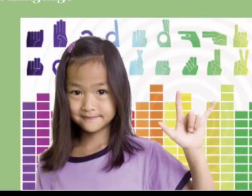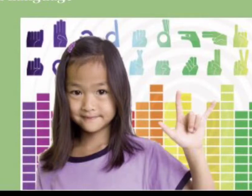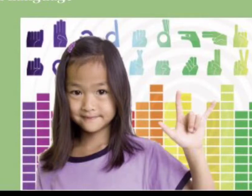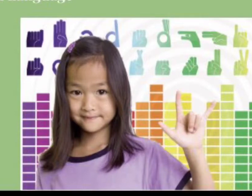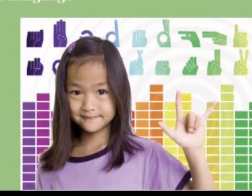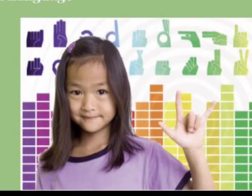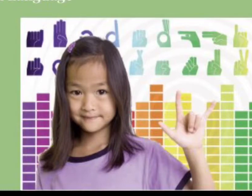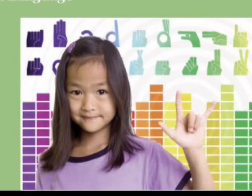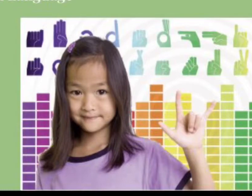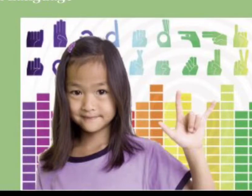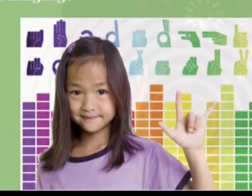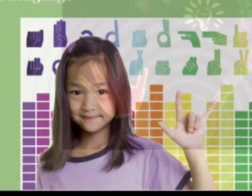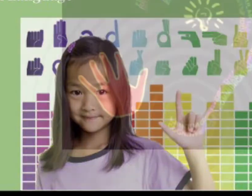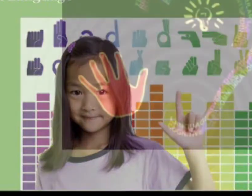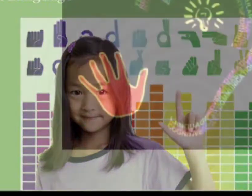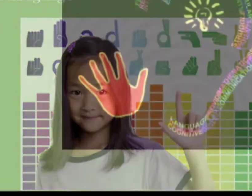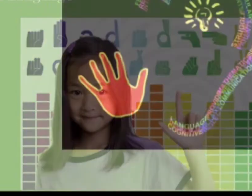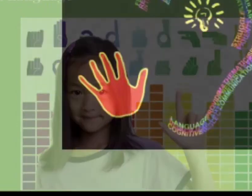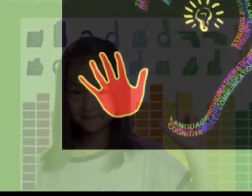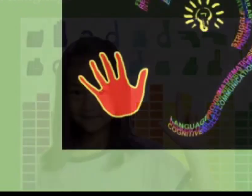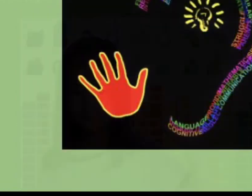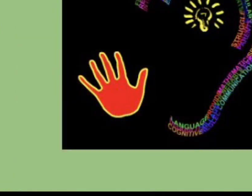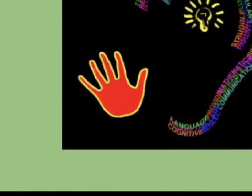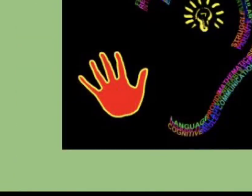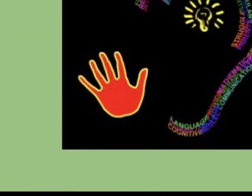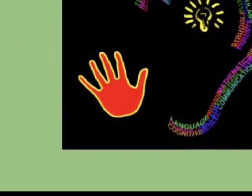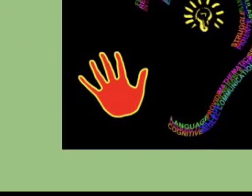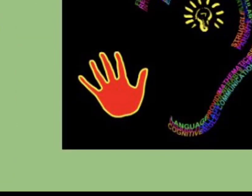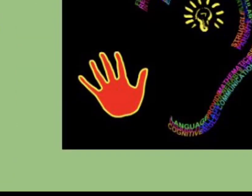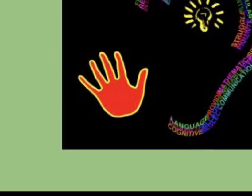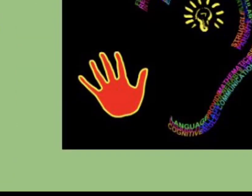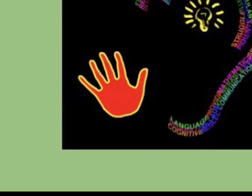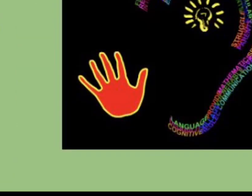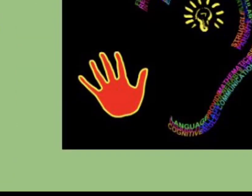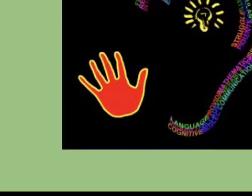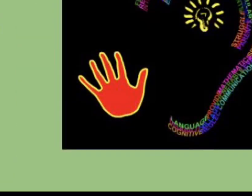culture they are surrounded by. For an example, the American culture.